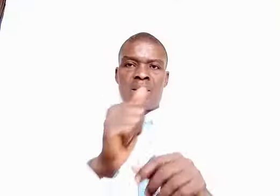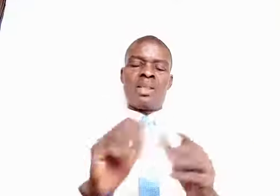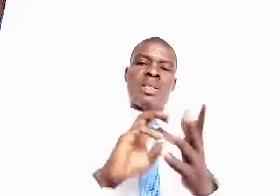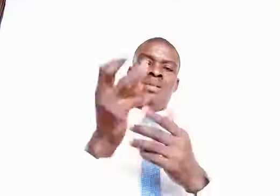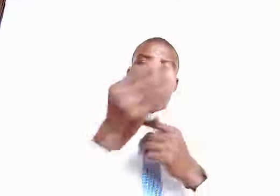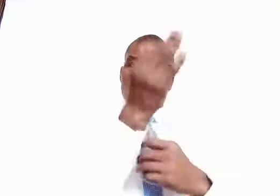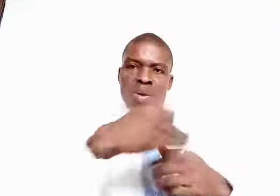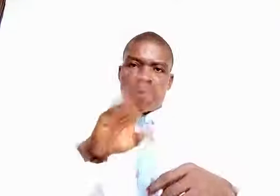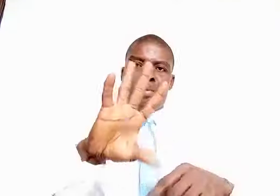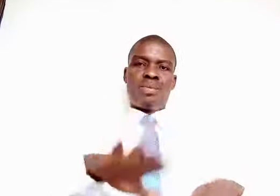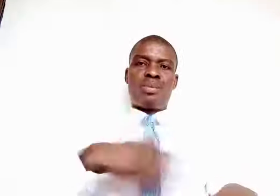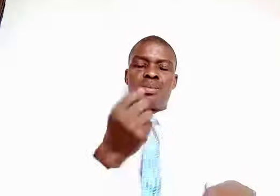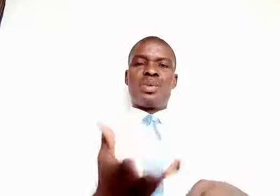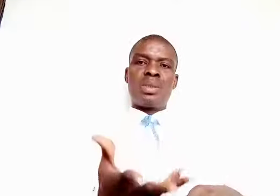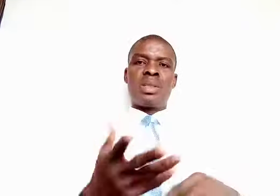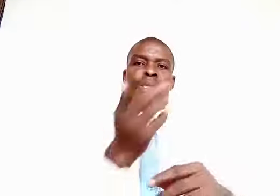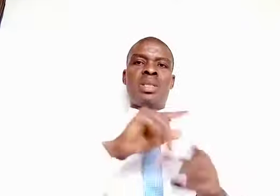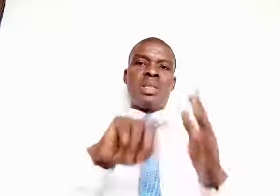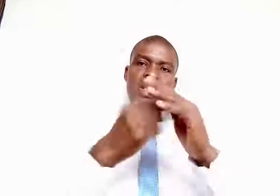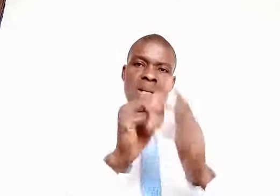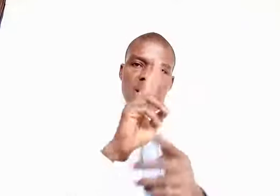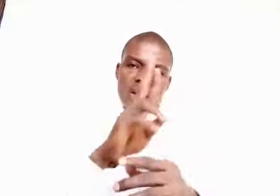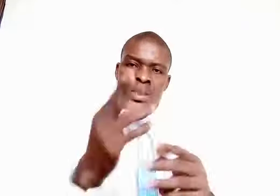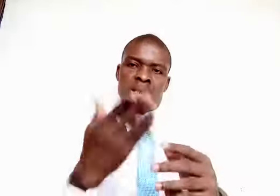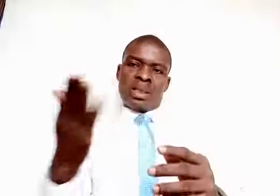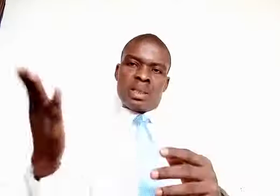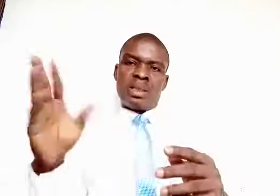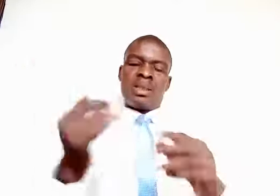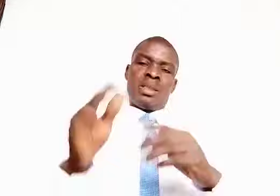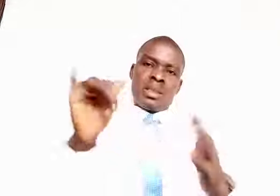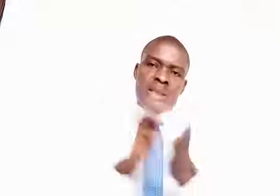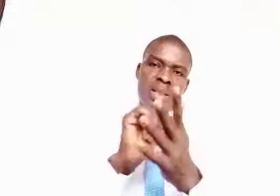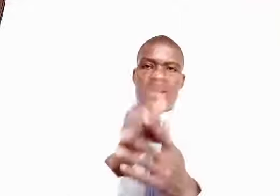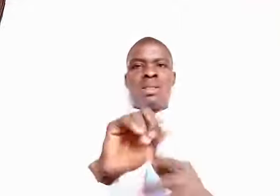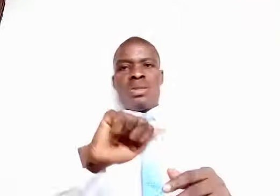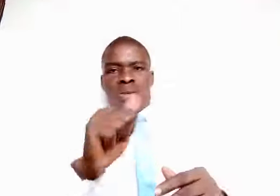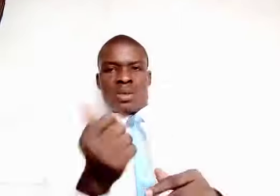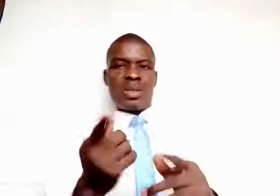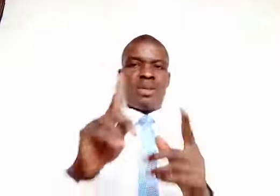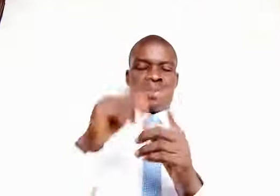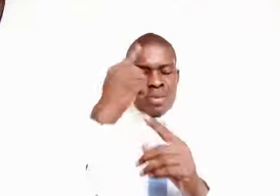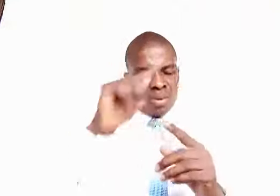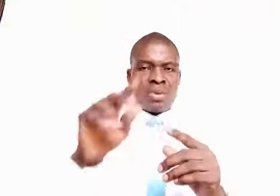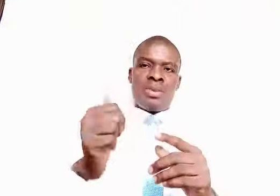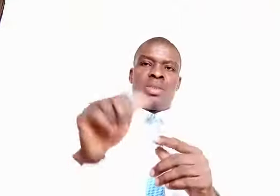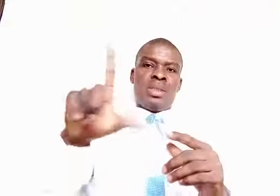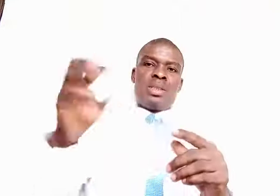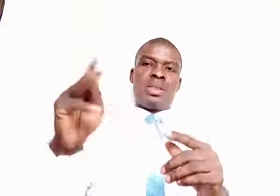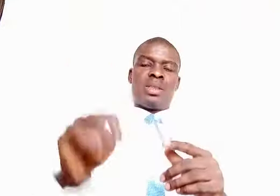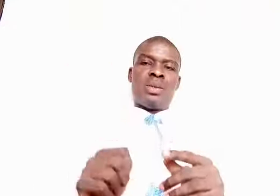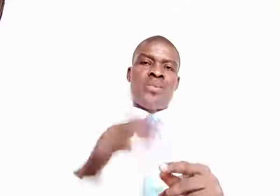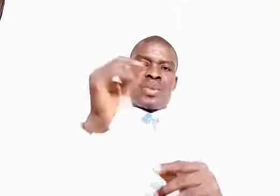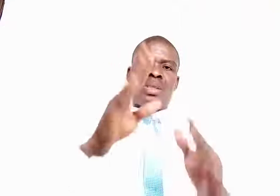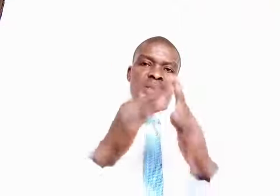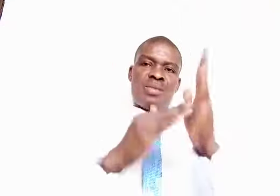poetry. They are things that distinguish it from other genres of literature. The following are some of the features